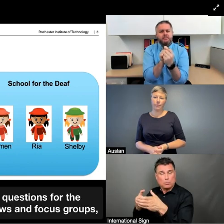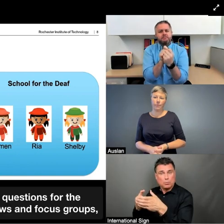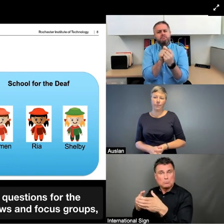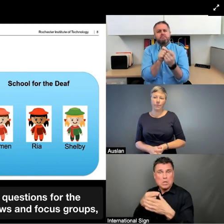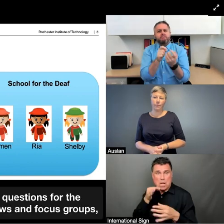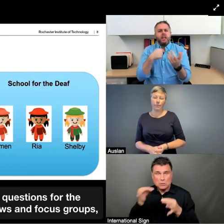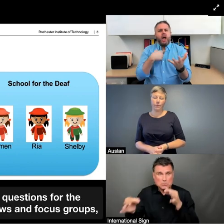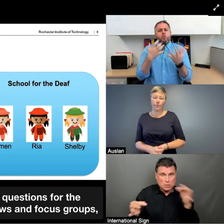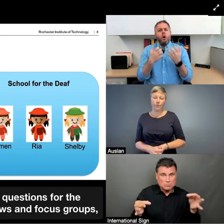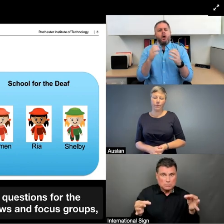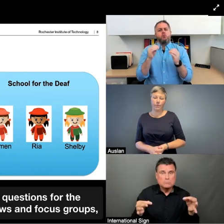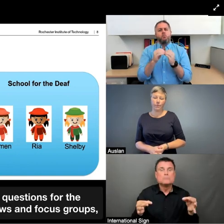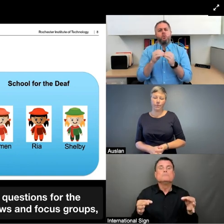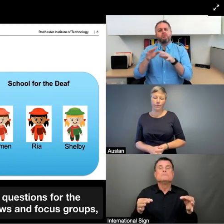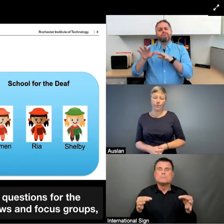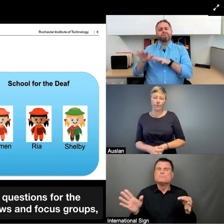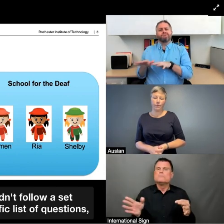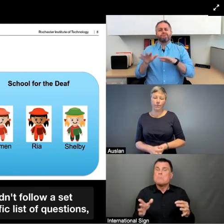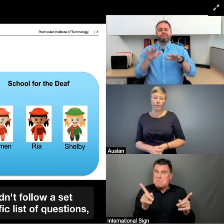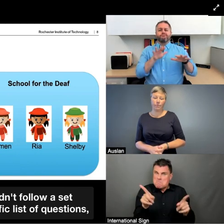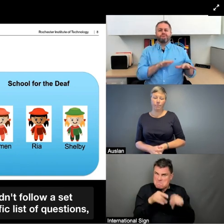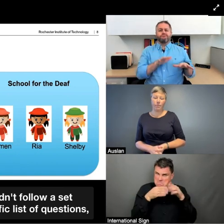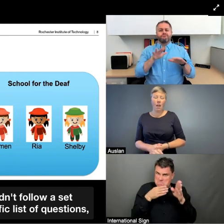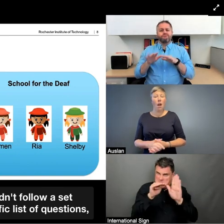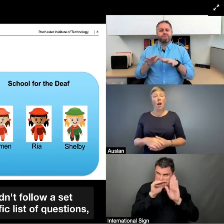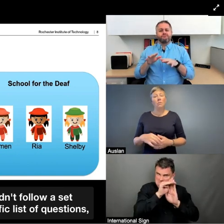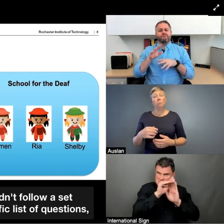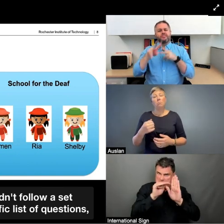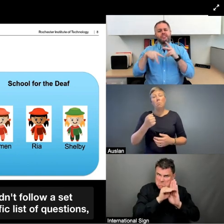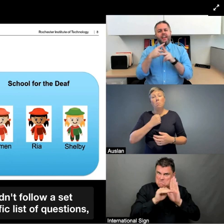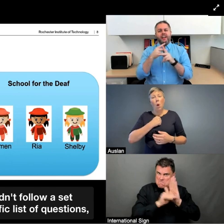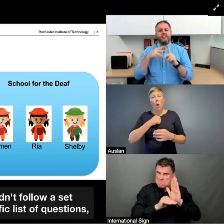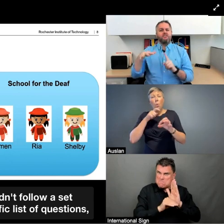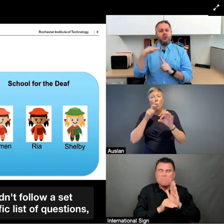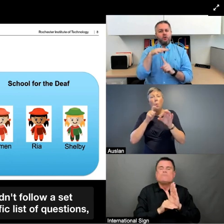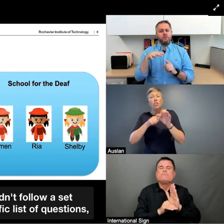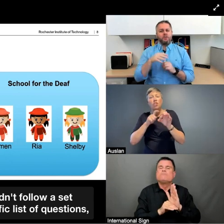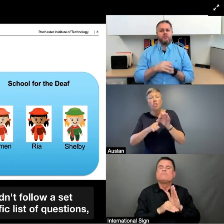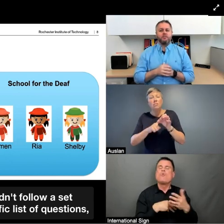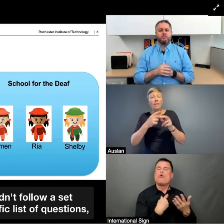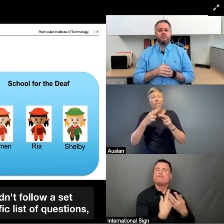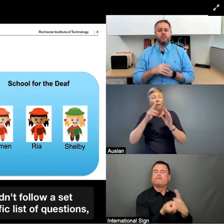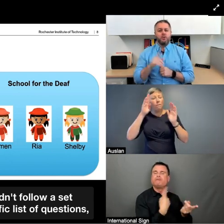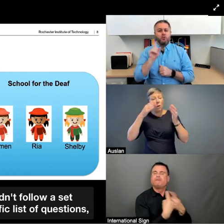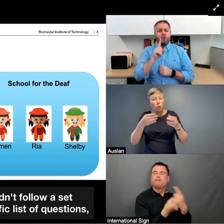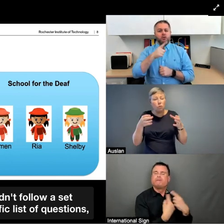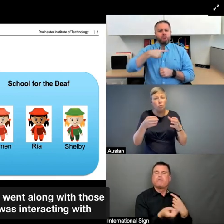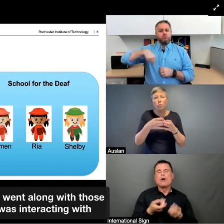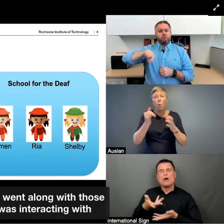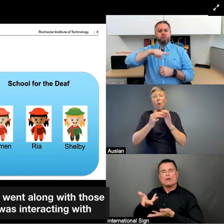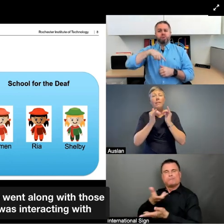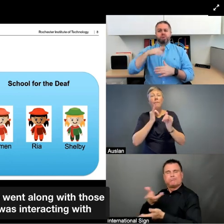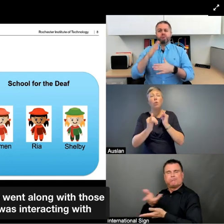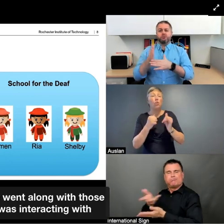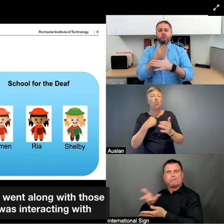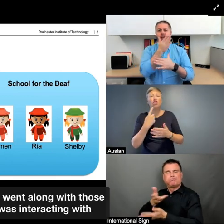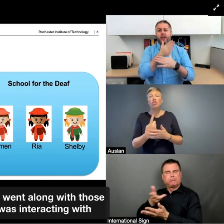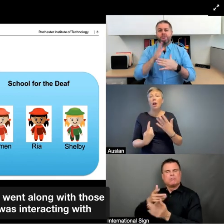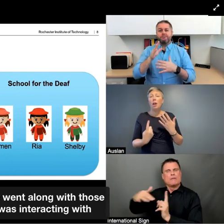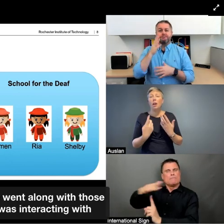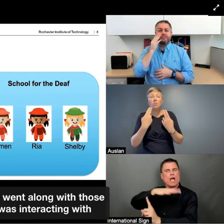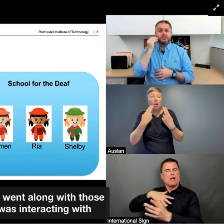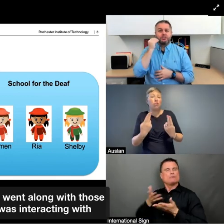The questions for the interviews and focus groups didn't follow a set specific list of questions, but more